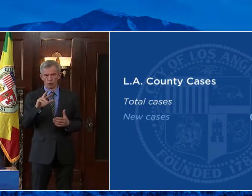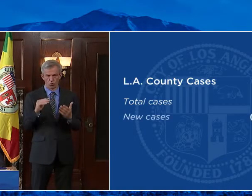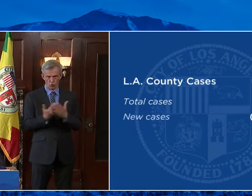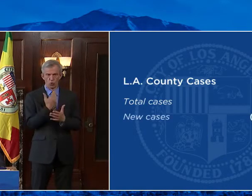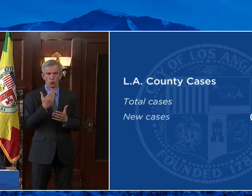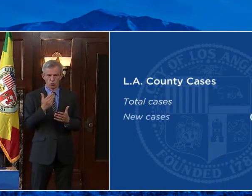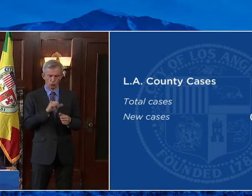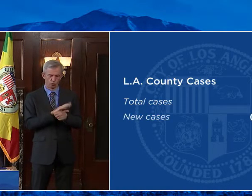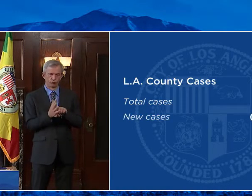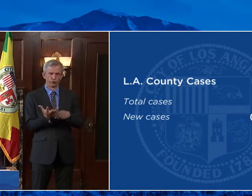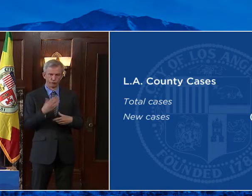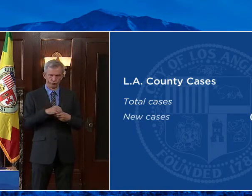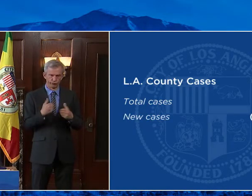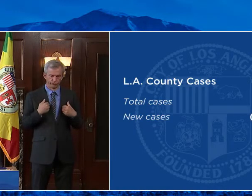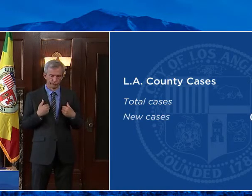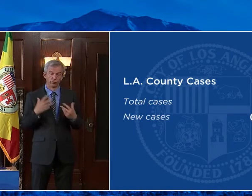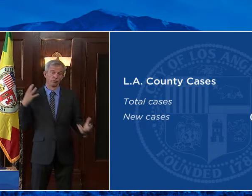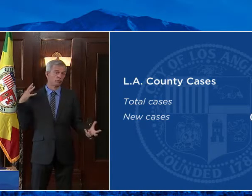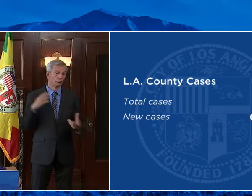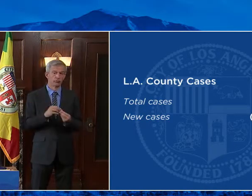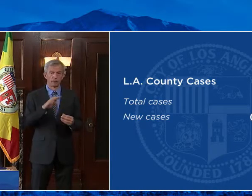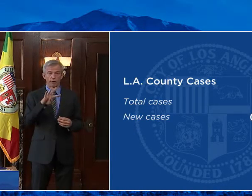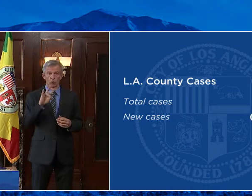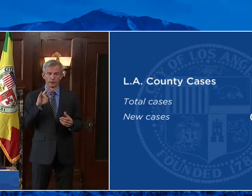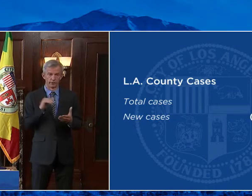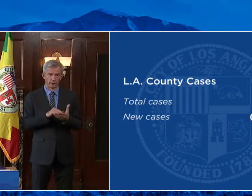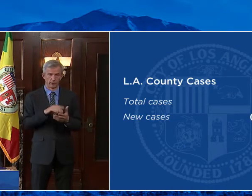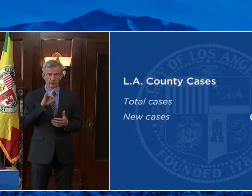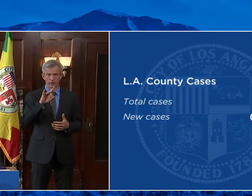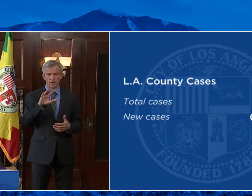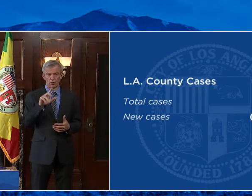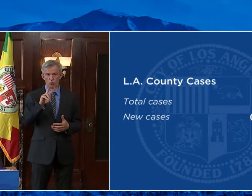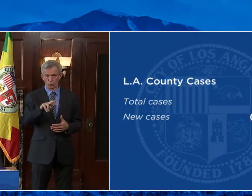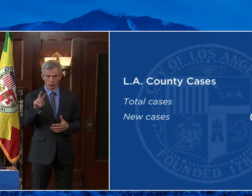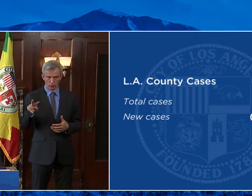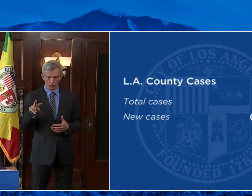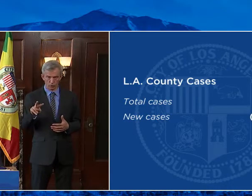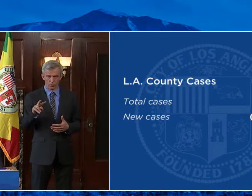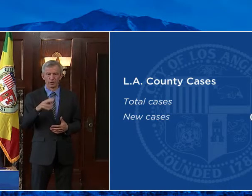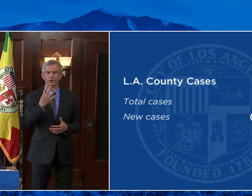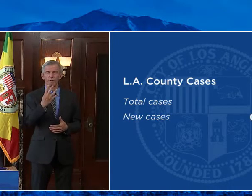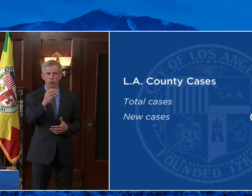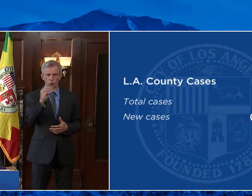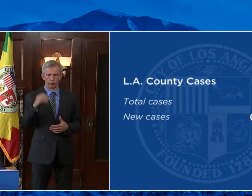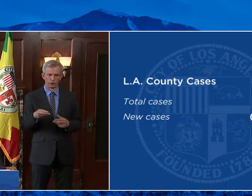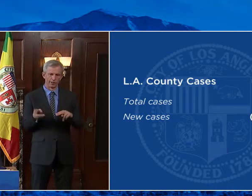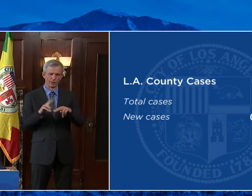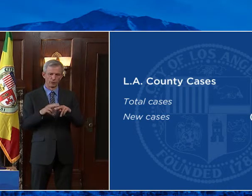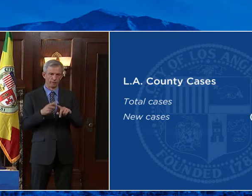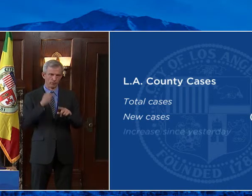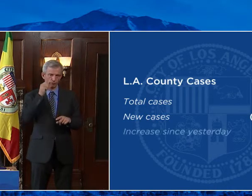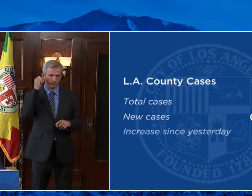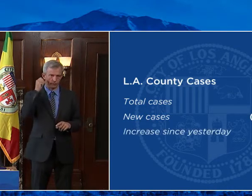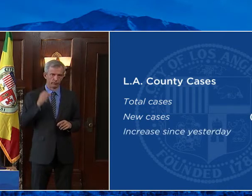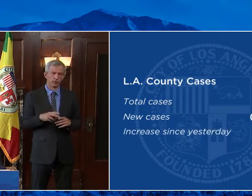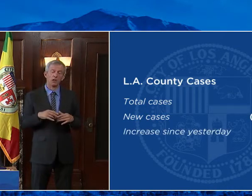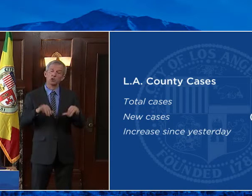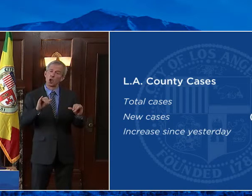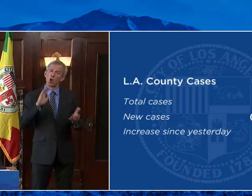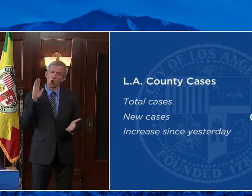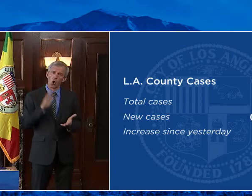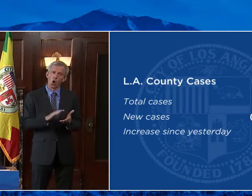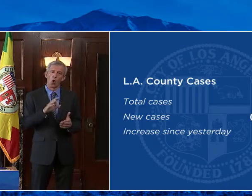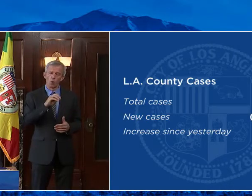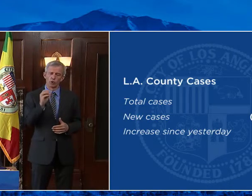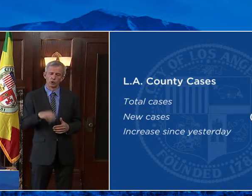cases. This brings our total number to 47,822, a 4% increase since yesterday. Still a low percentage